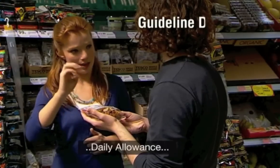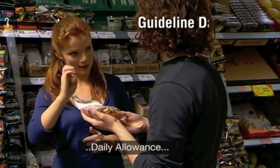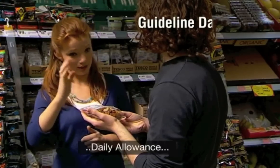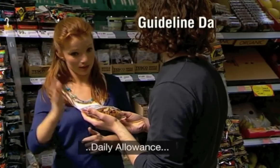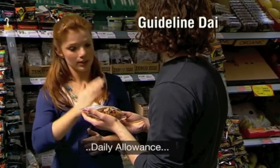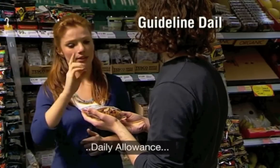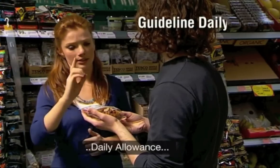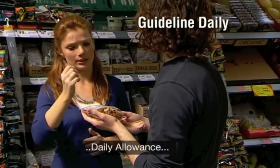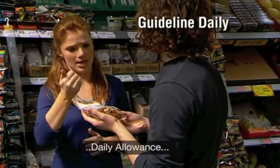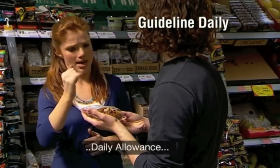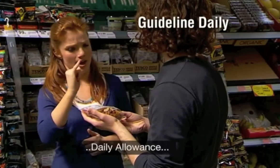daily allowance,